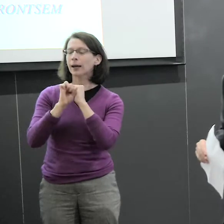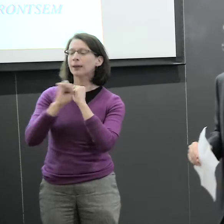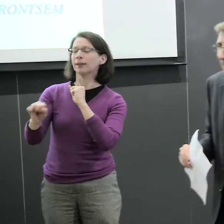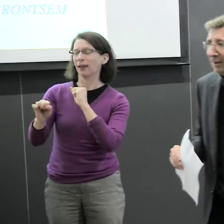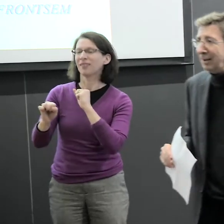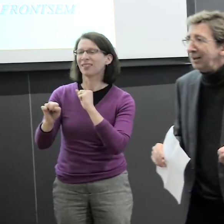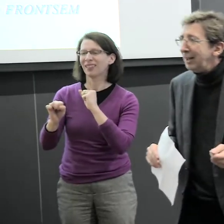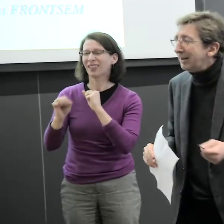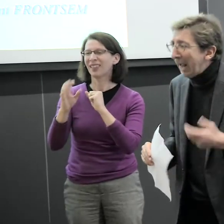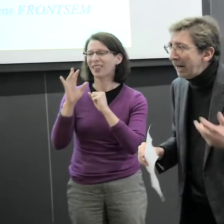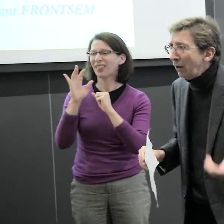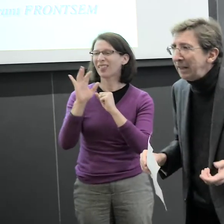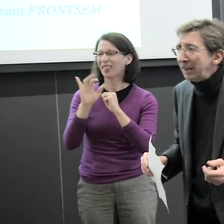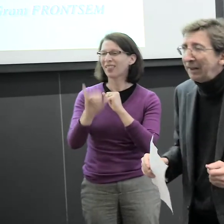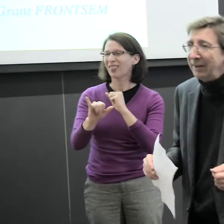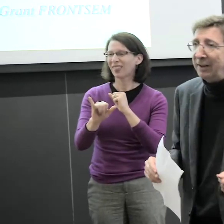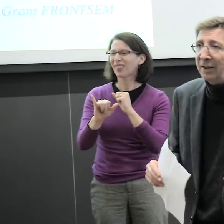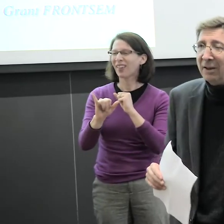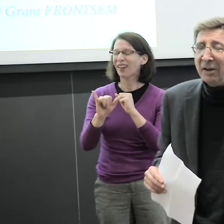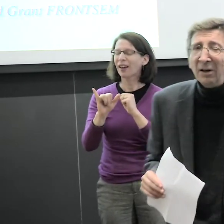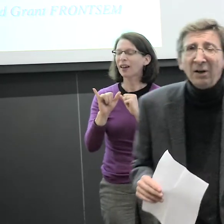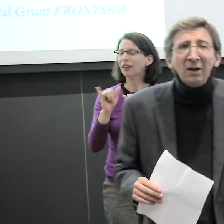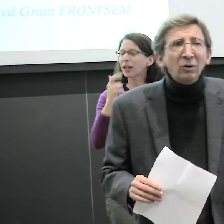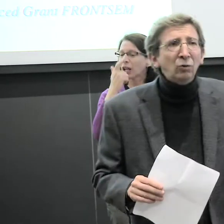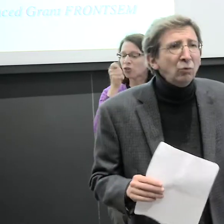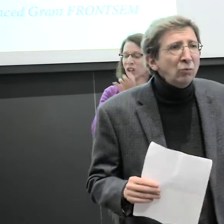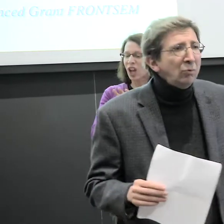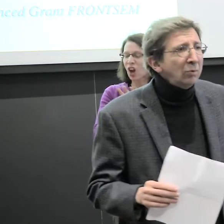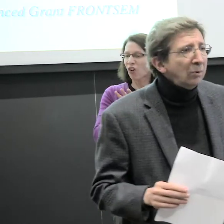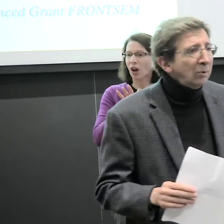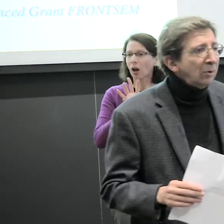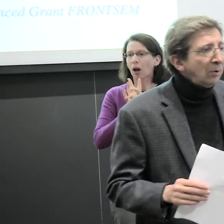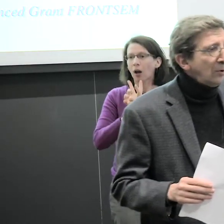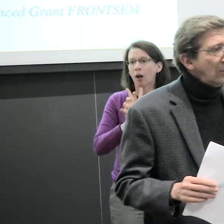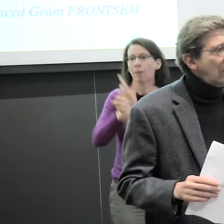extended his area of interest to